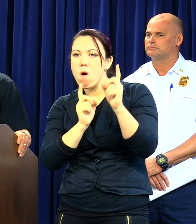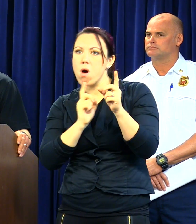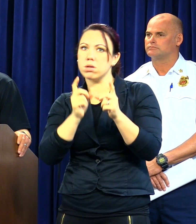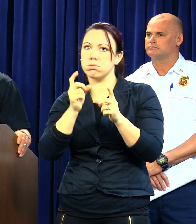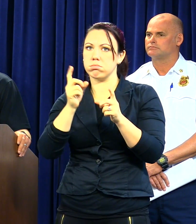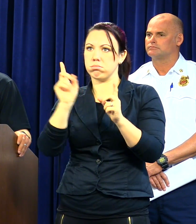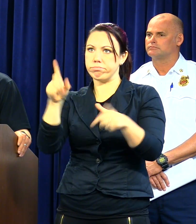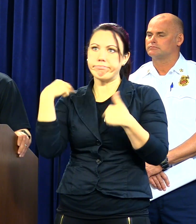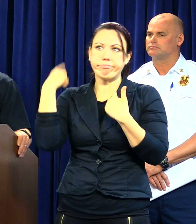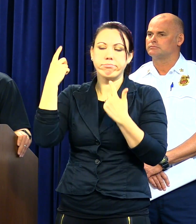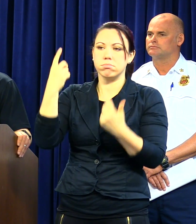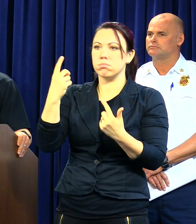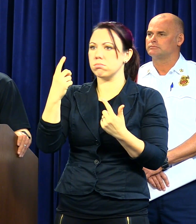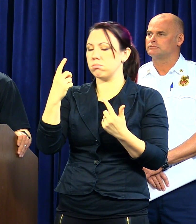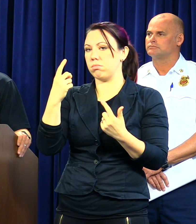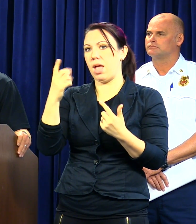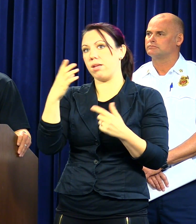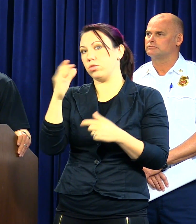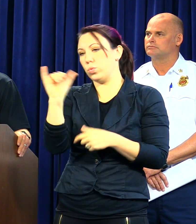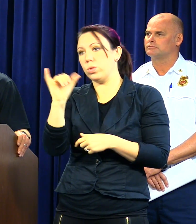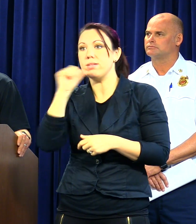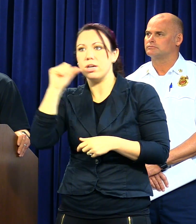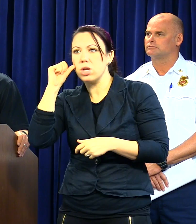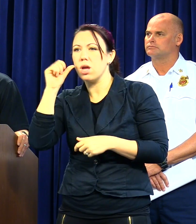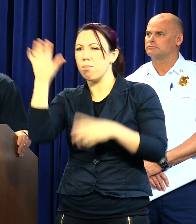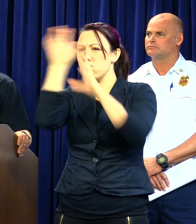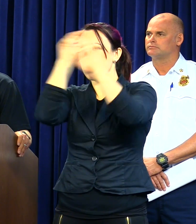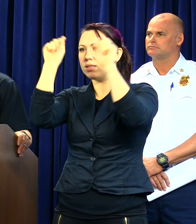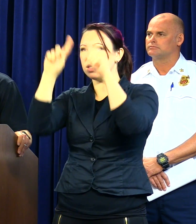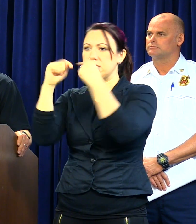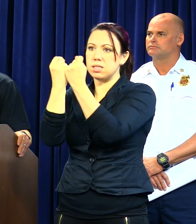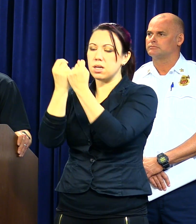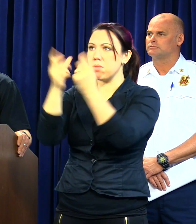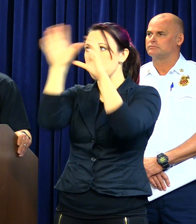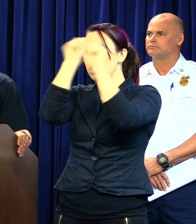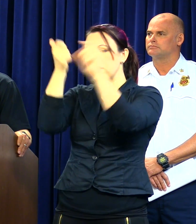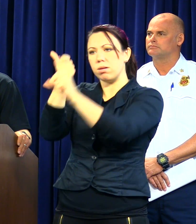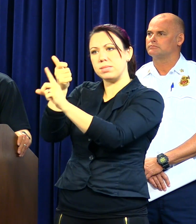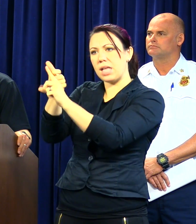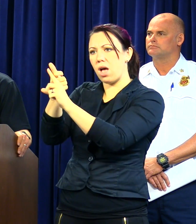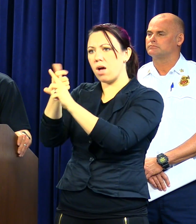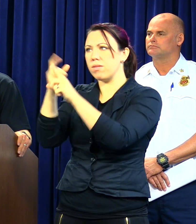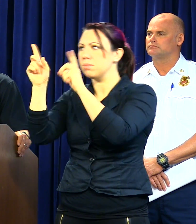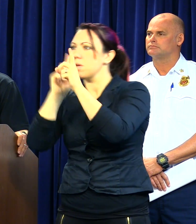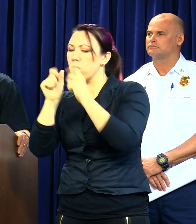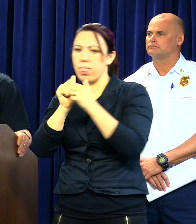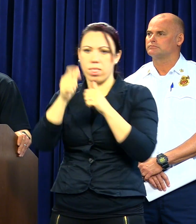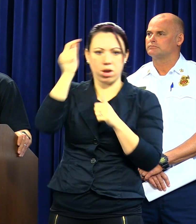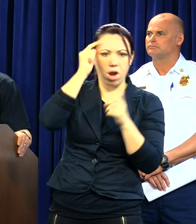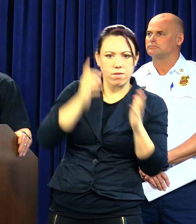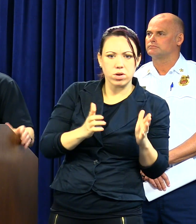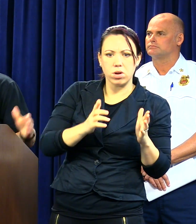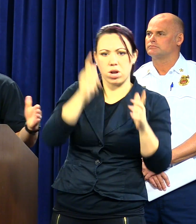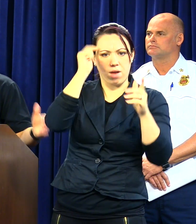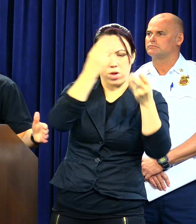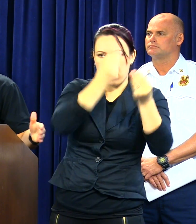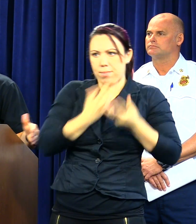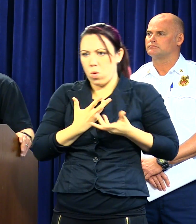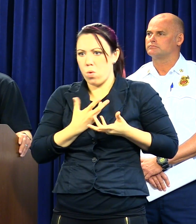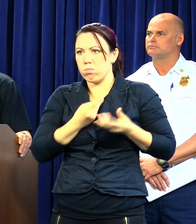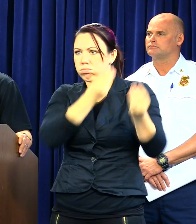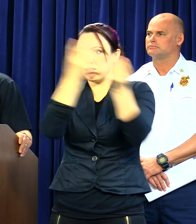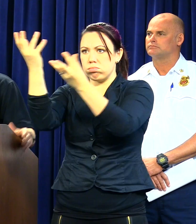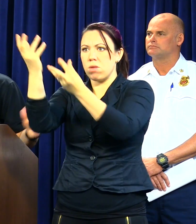yesterday. The president's team, the president has directly been speaking with the governor relaying through me, and then